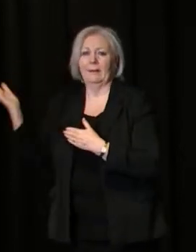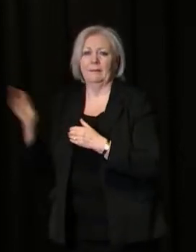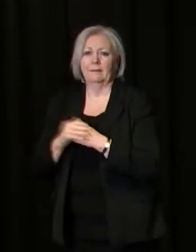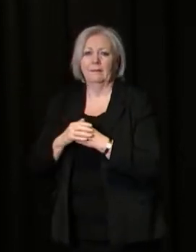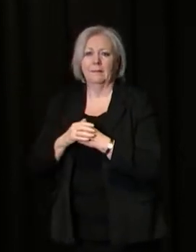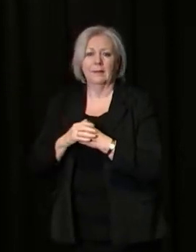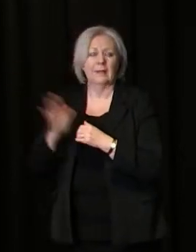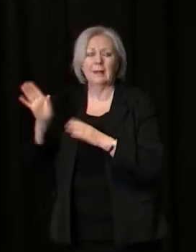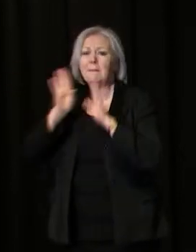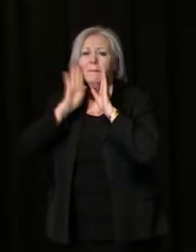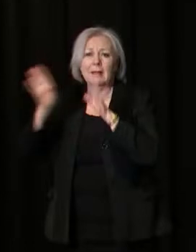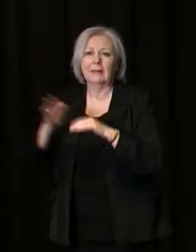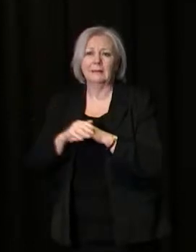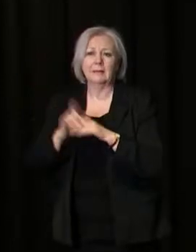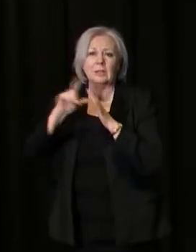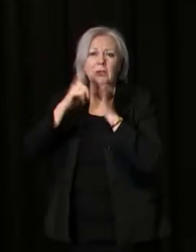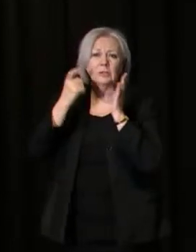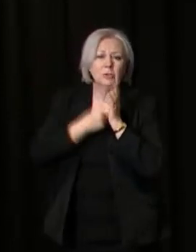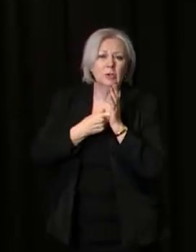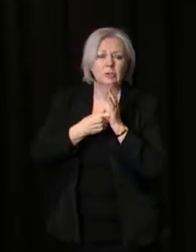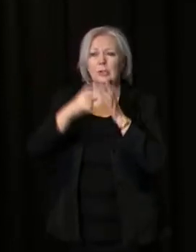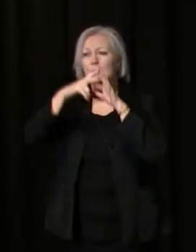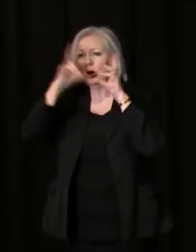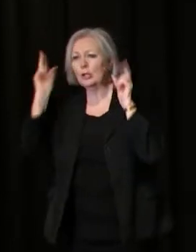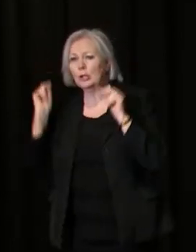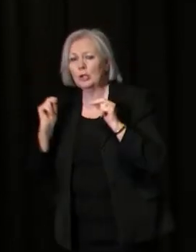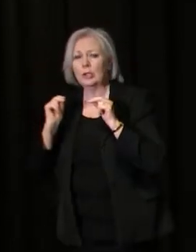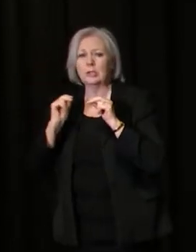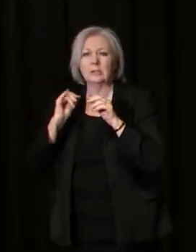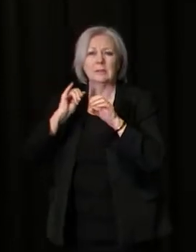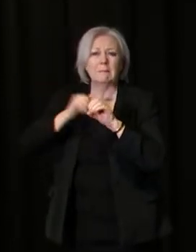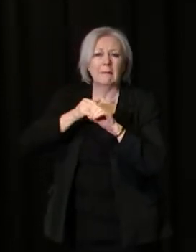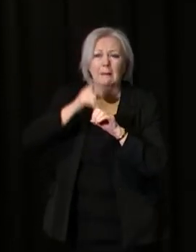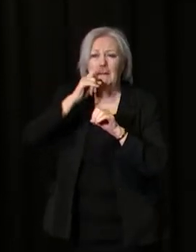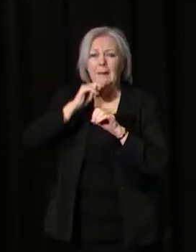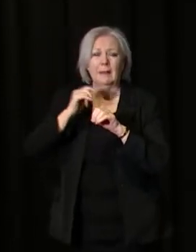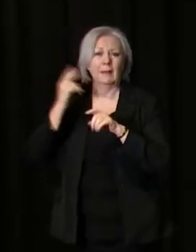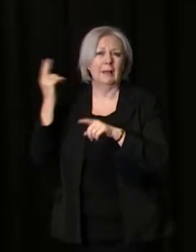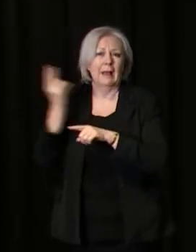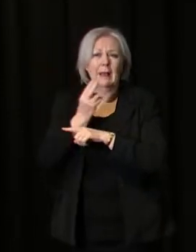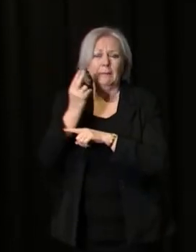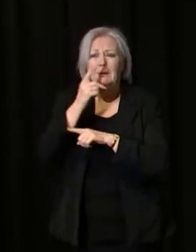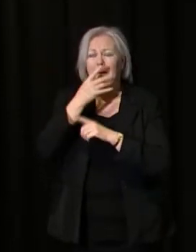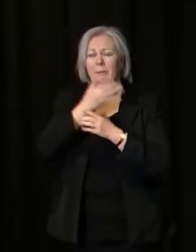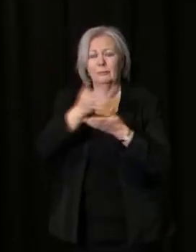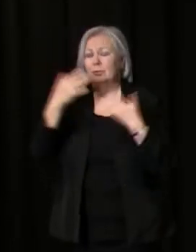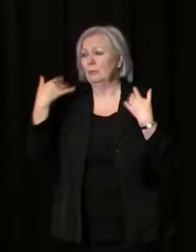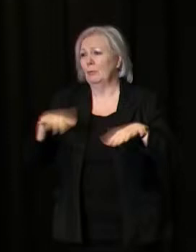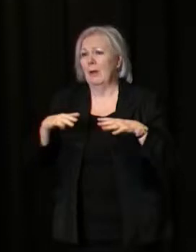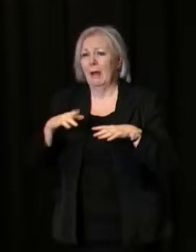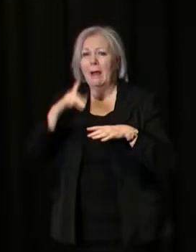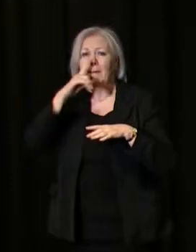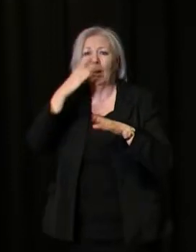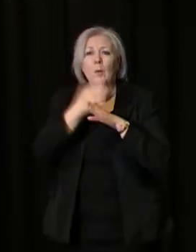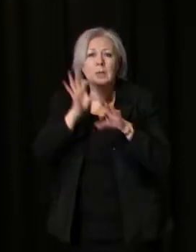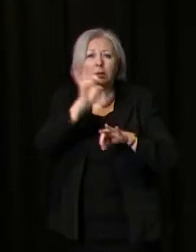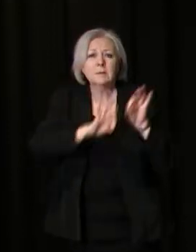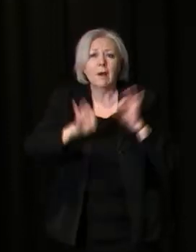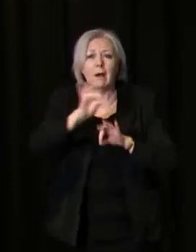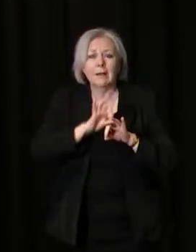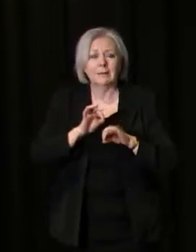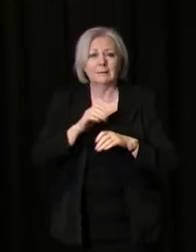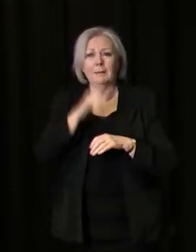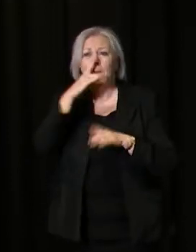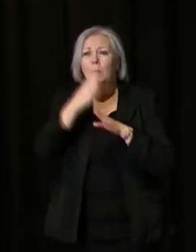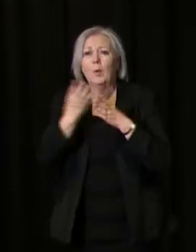doctors, nurses, clinicians, allied health professionals, paramedics, AMBOs, pathology teams,